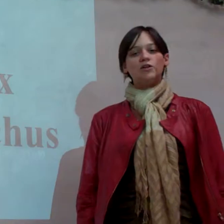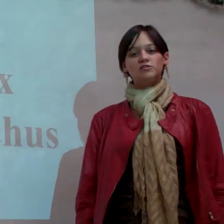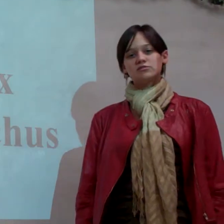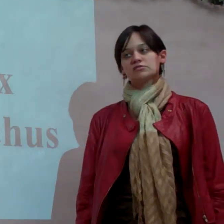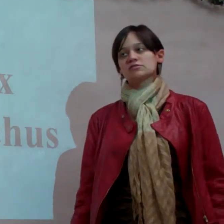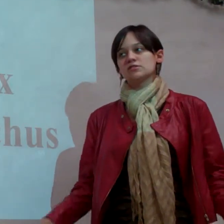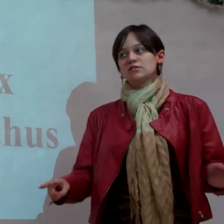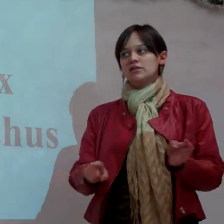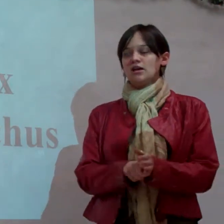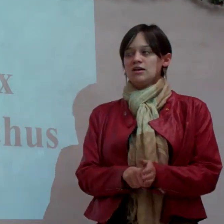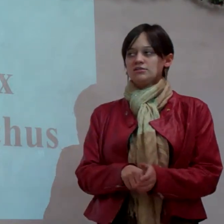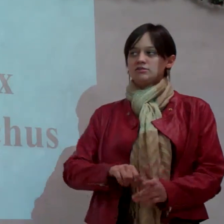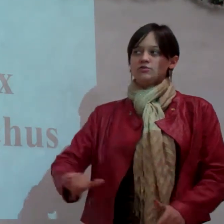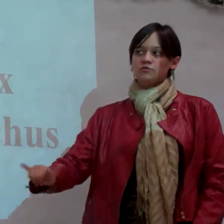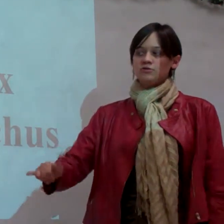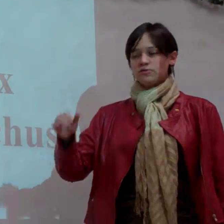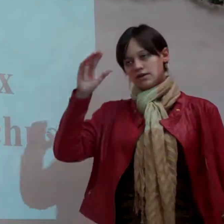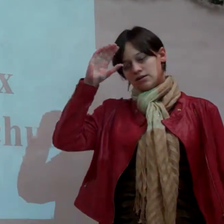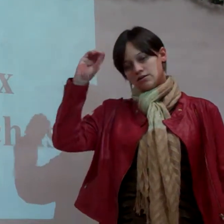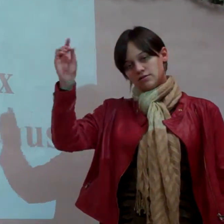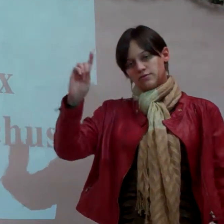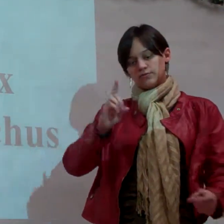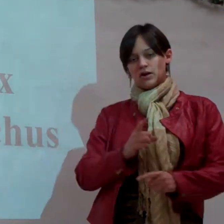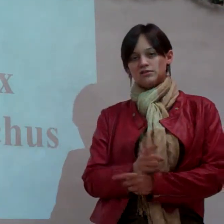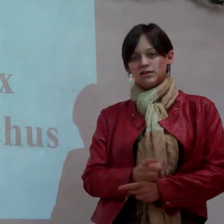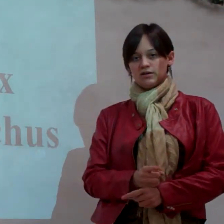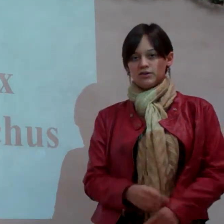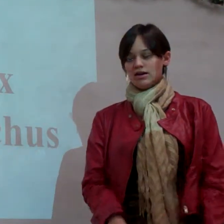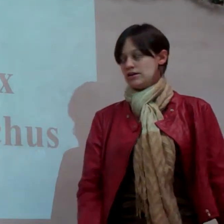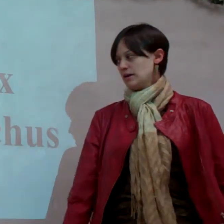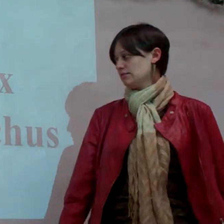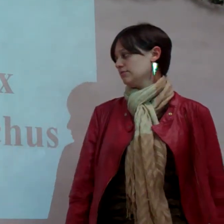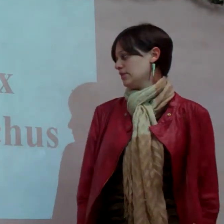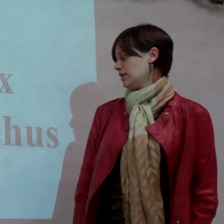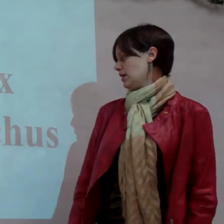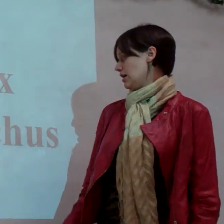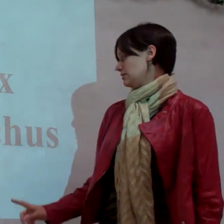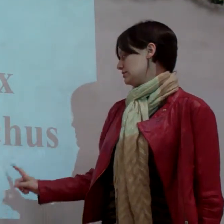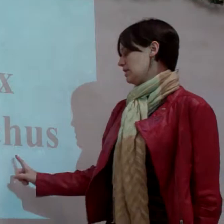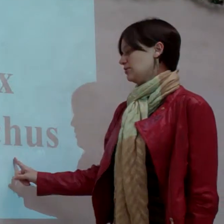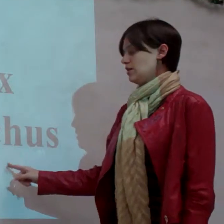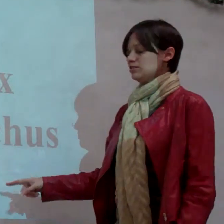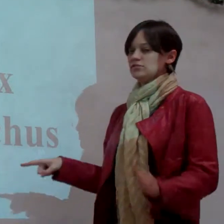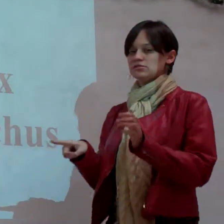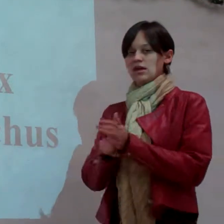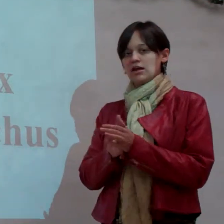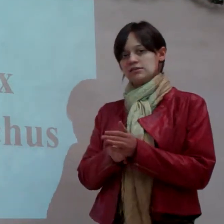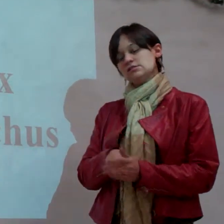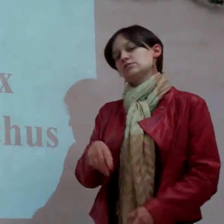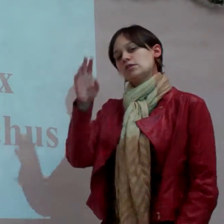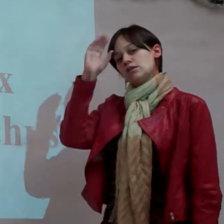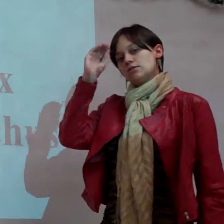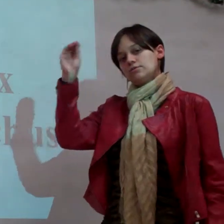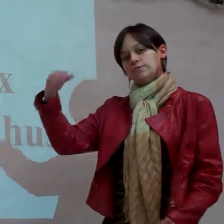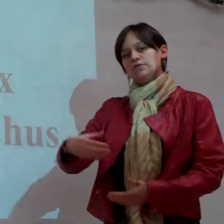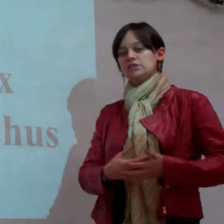Pollux est quoque frater Helenae. Et Telemachus est